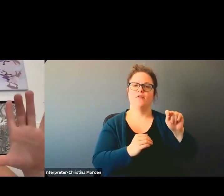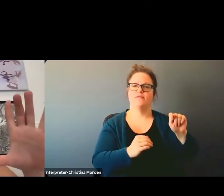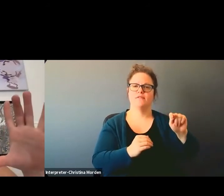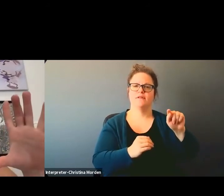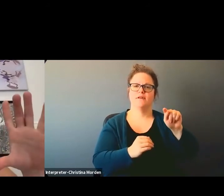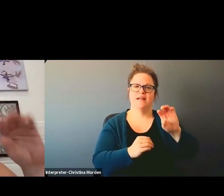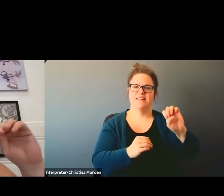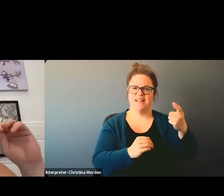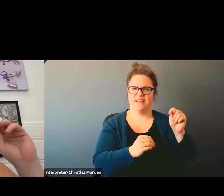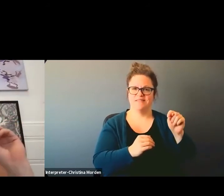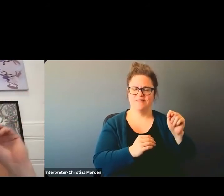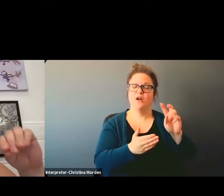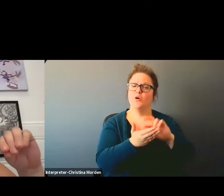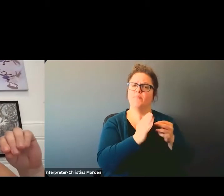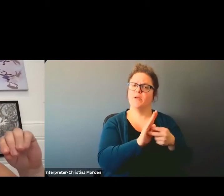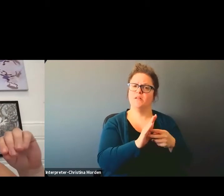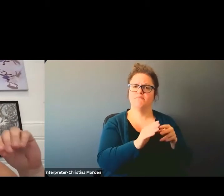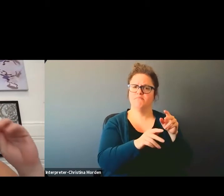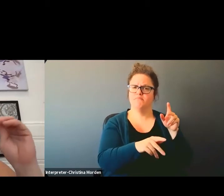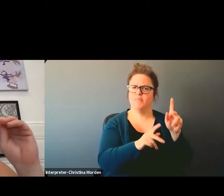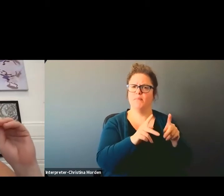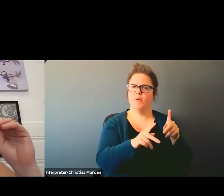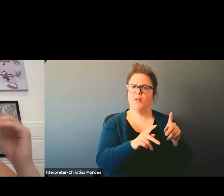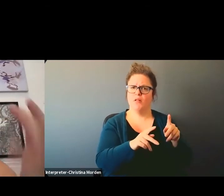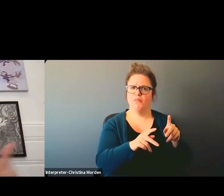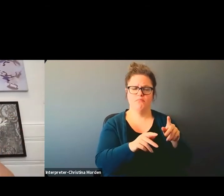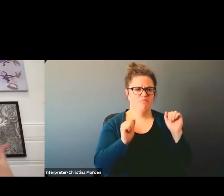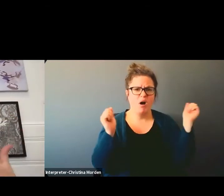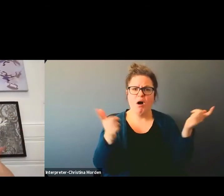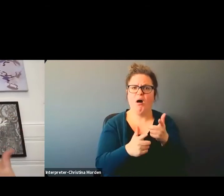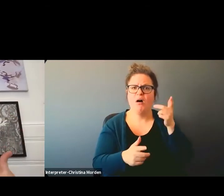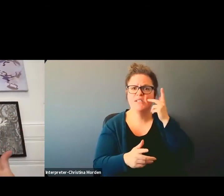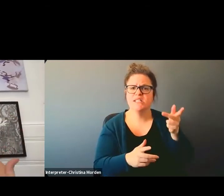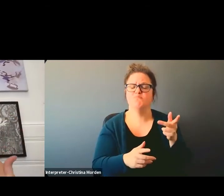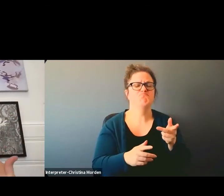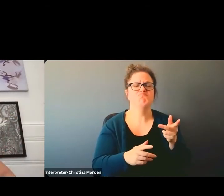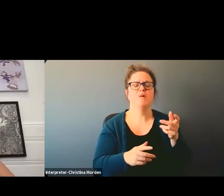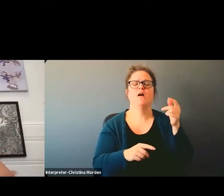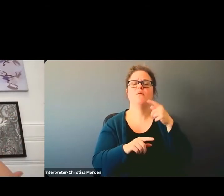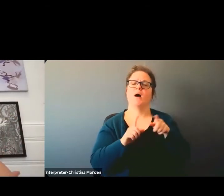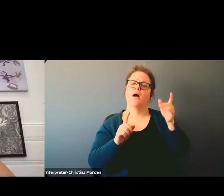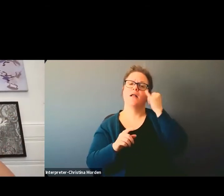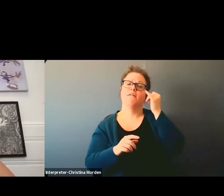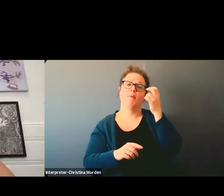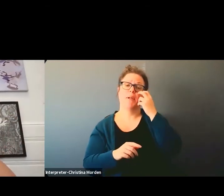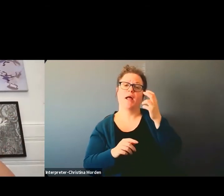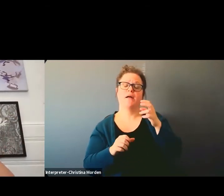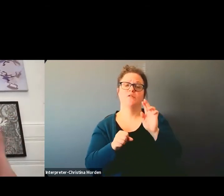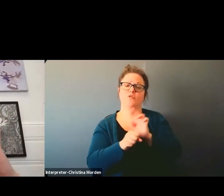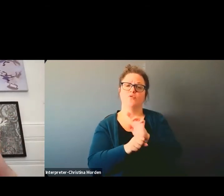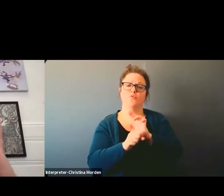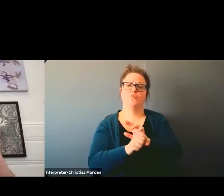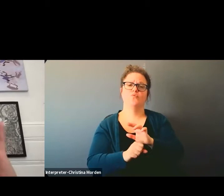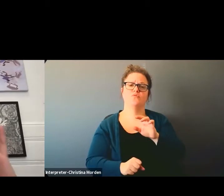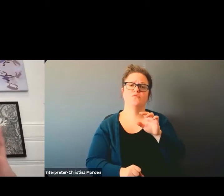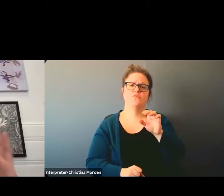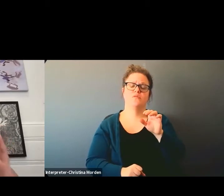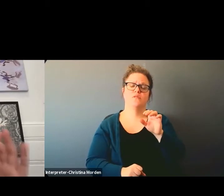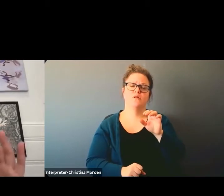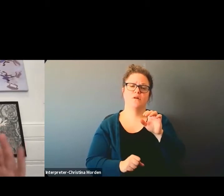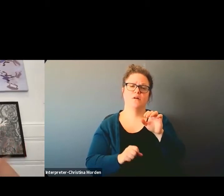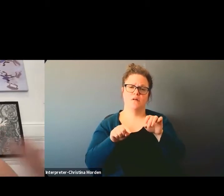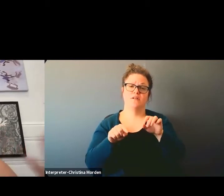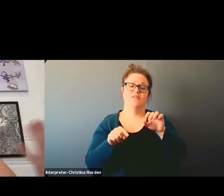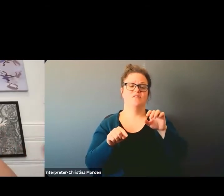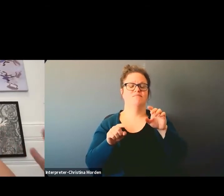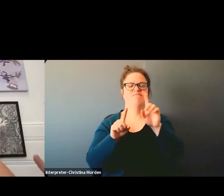to be viewed by those who are using a screen reader, or if there's for some reason there's something wrong with the website and the image fails, then that description will be